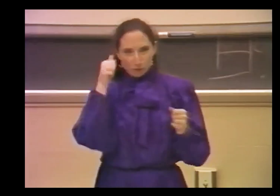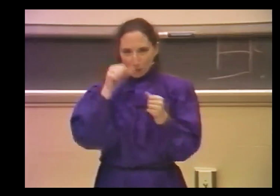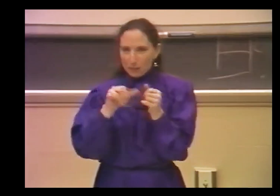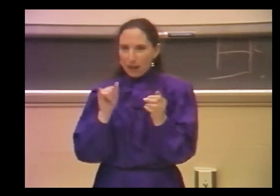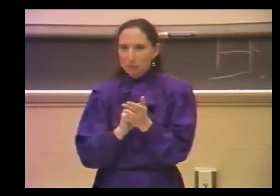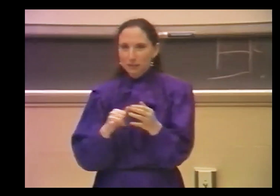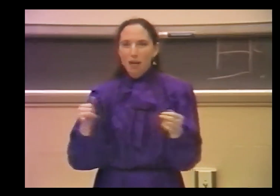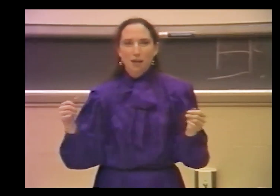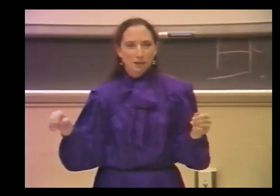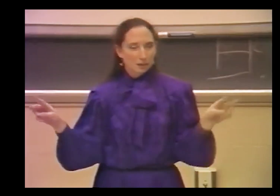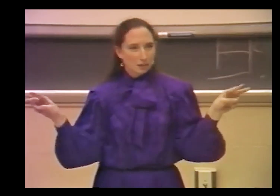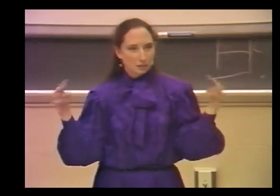remember that one?